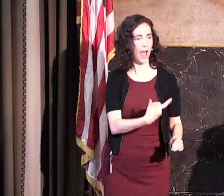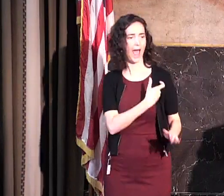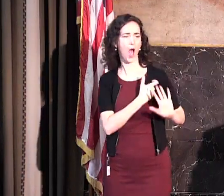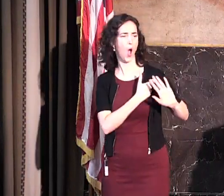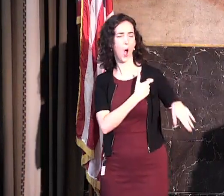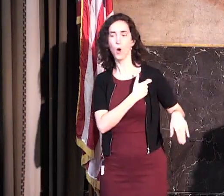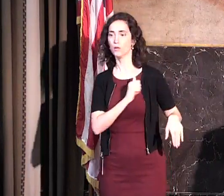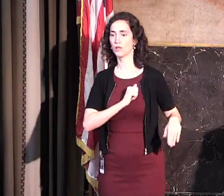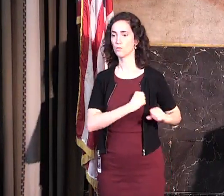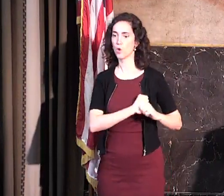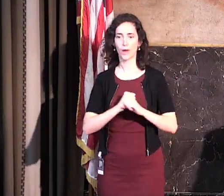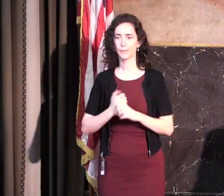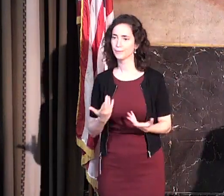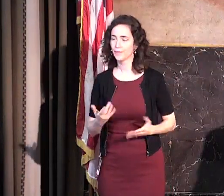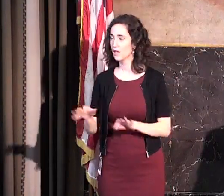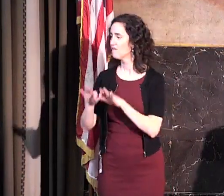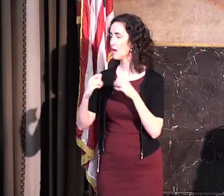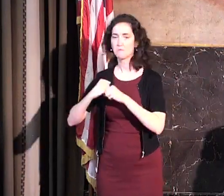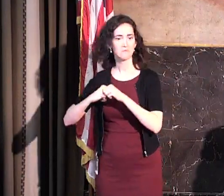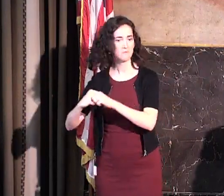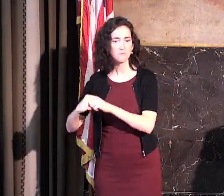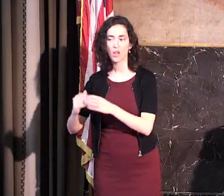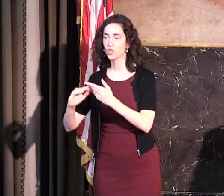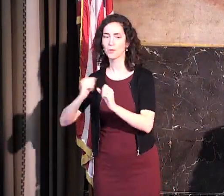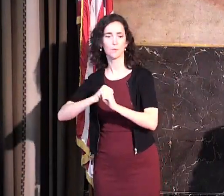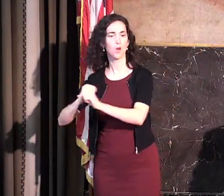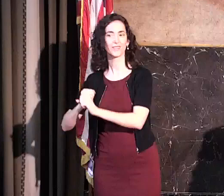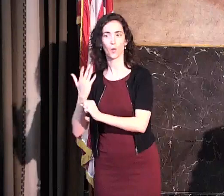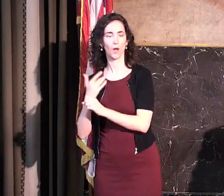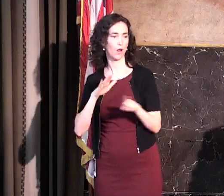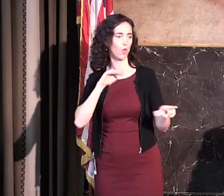for themselves, their families, their community.